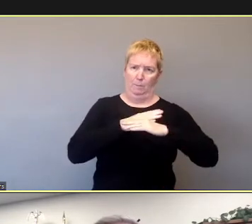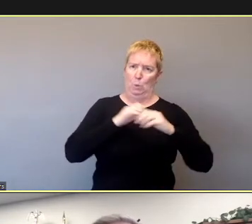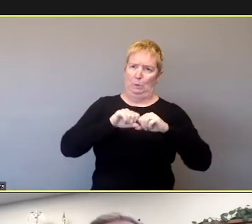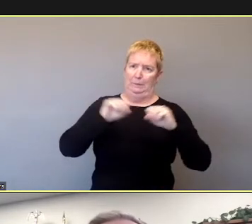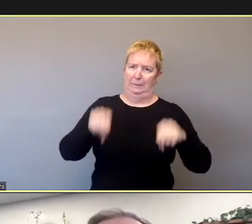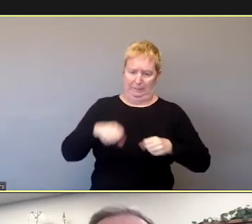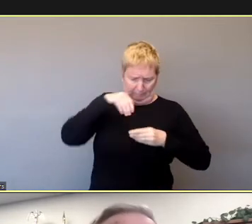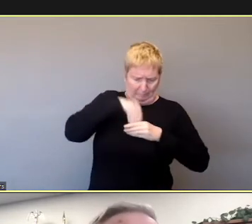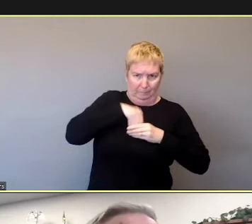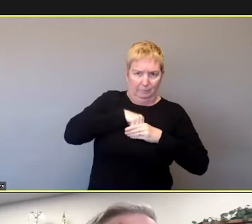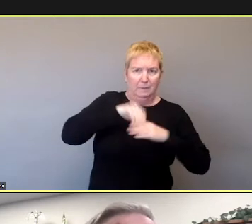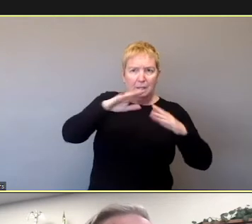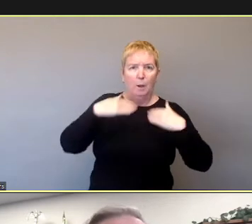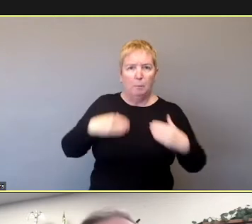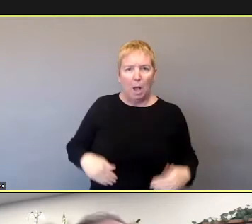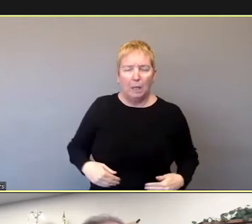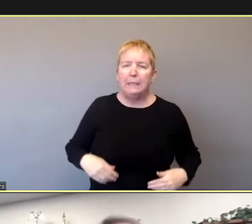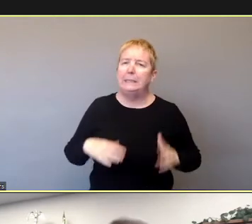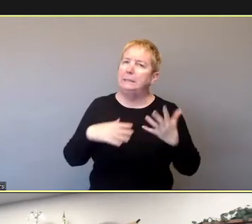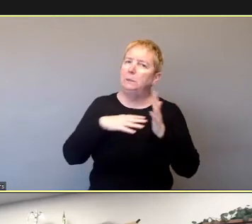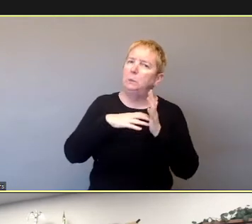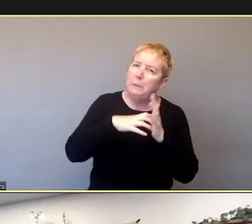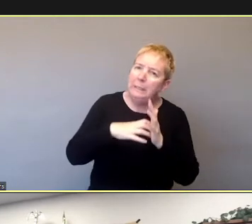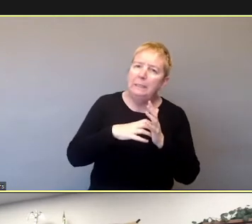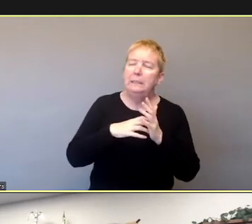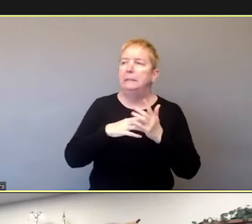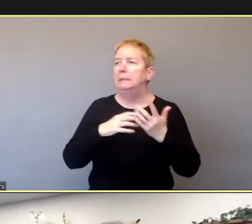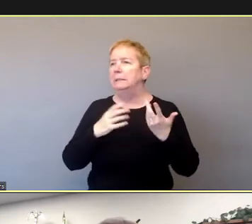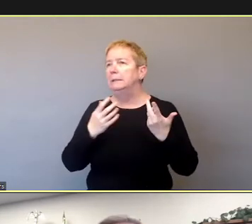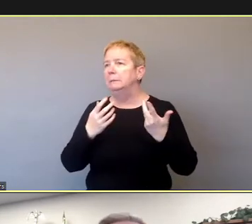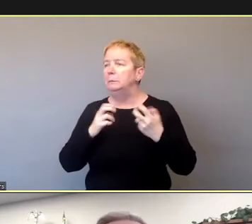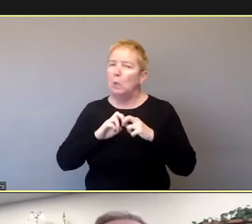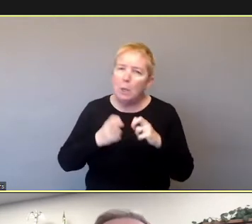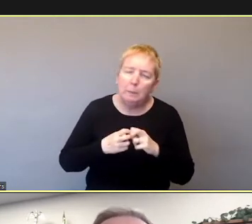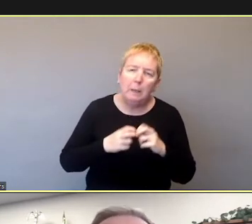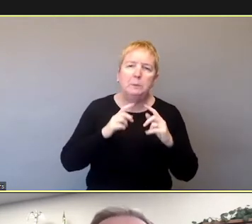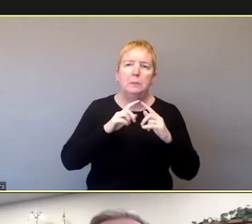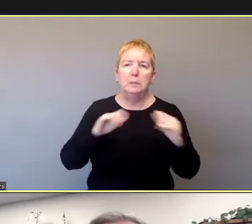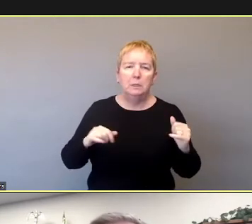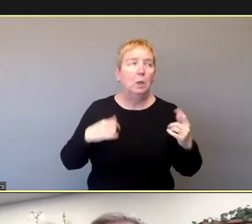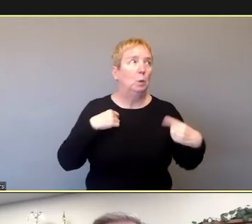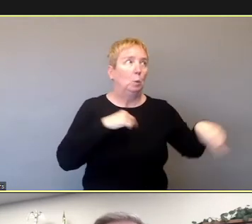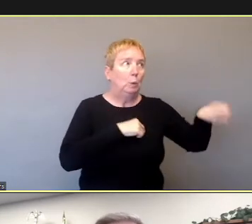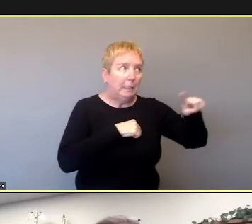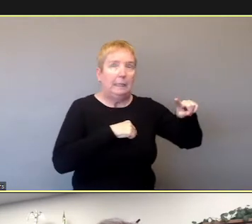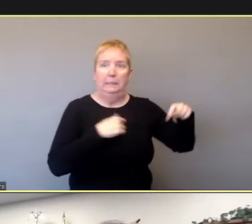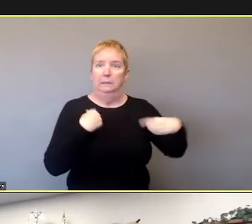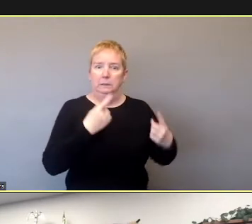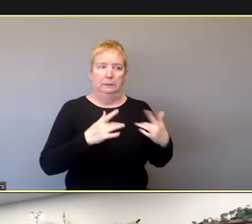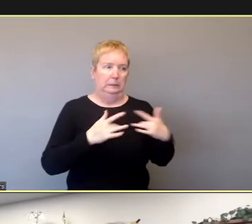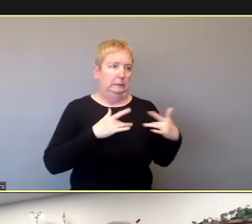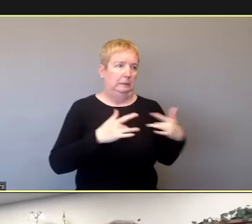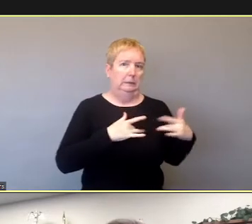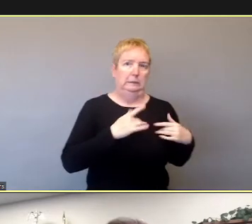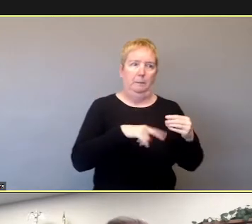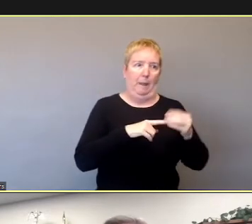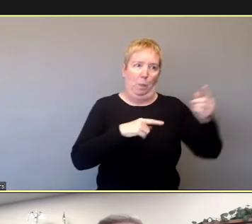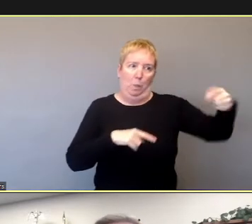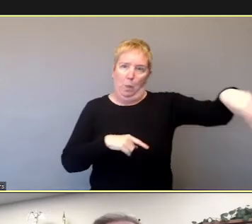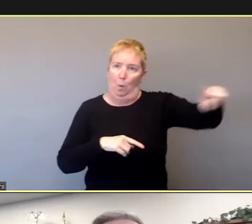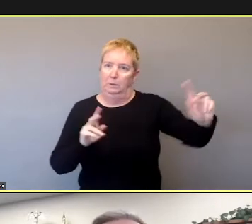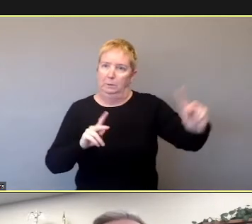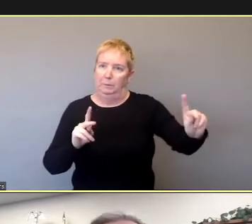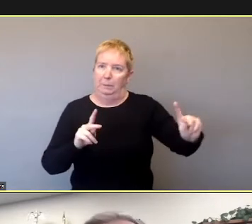staff at the Department of Health. What will the impact be on immunocompromised people and other vulnerable people when we no longer